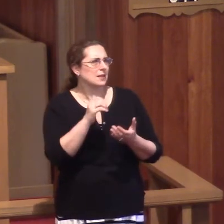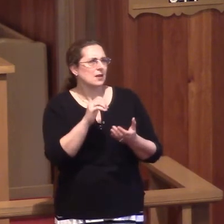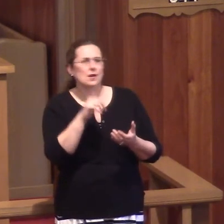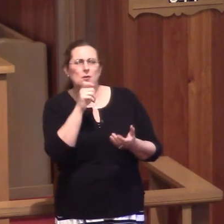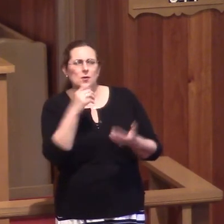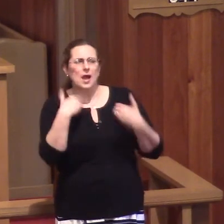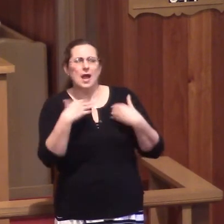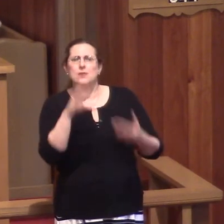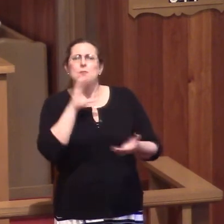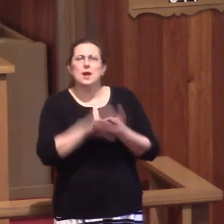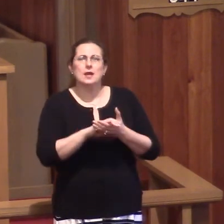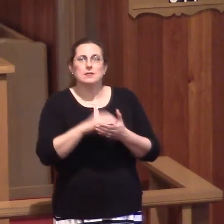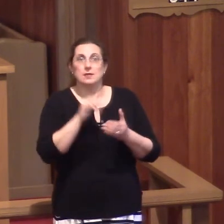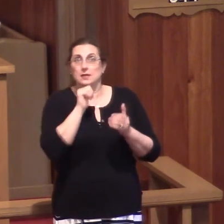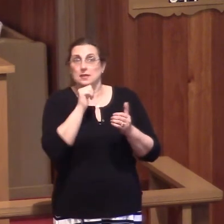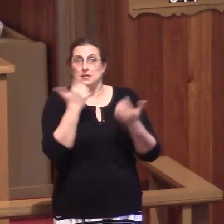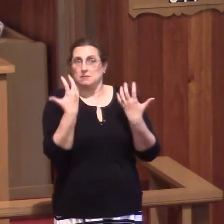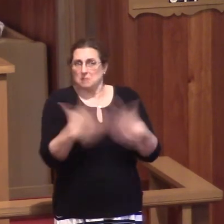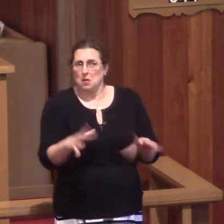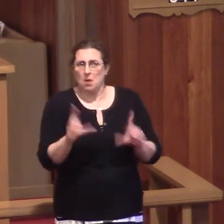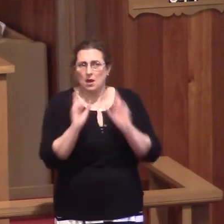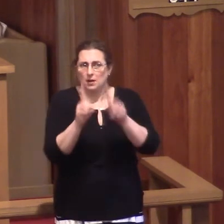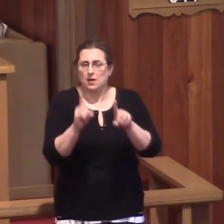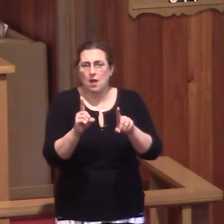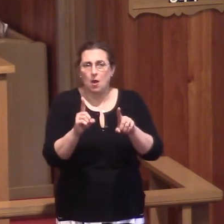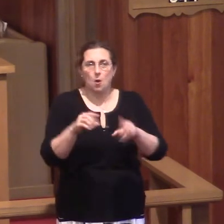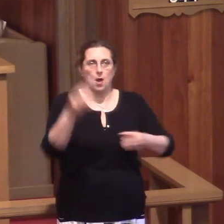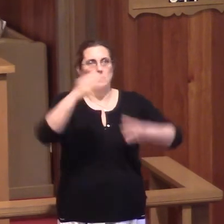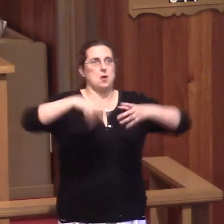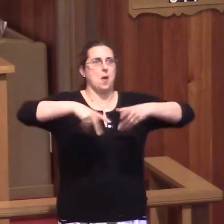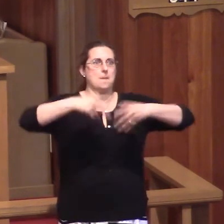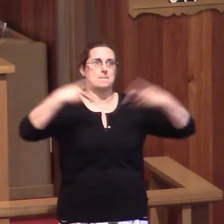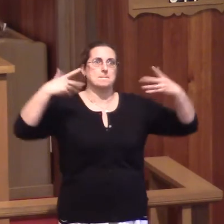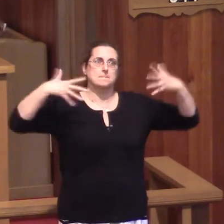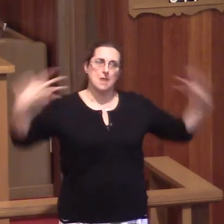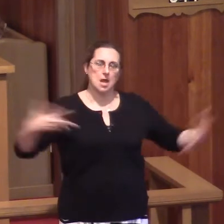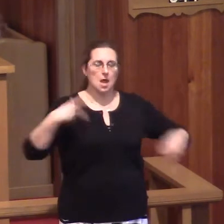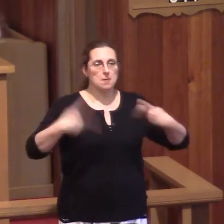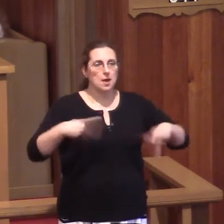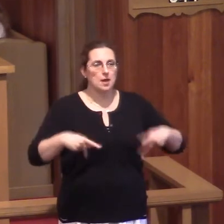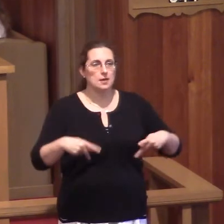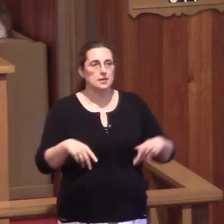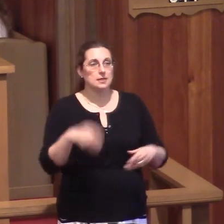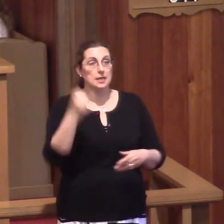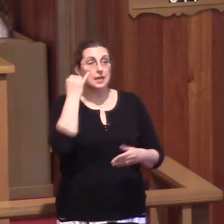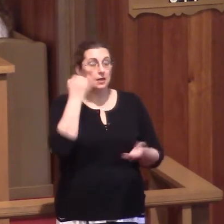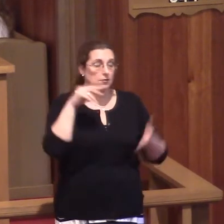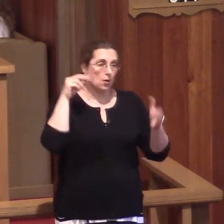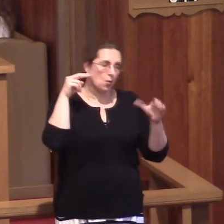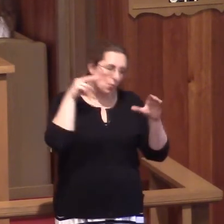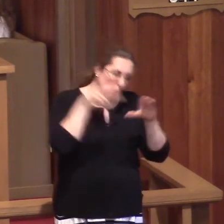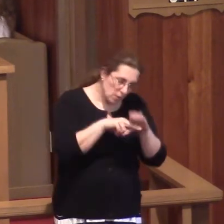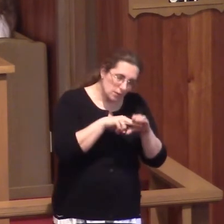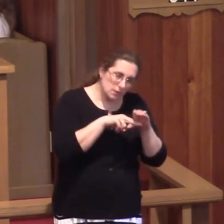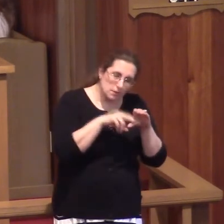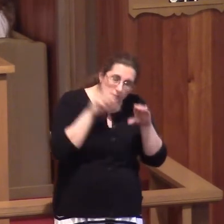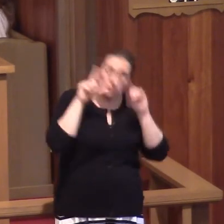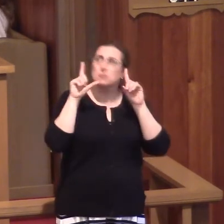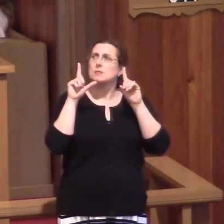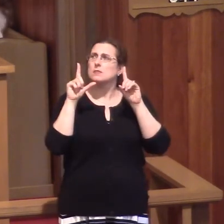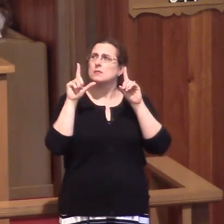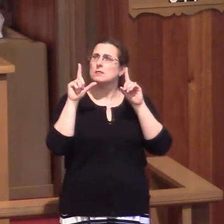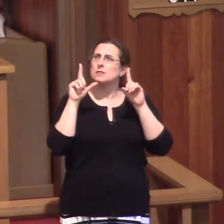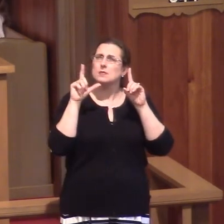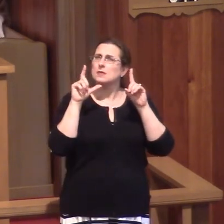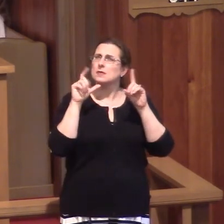banquet. Most of us probably Wouldn't get out of bed At just the possibility Of something happening.